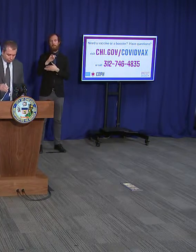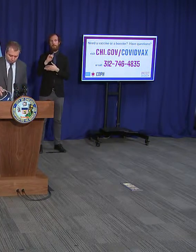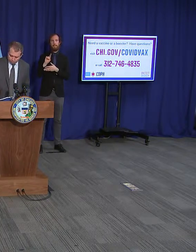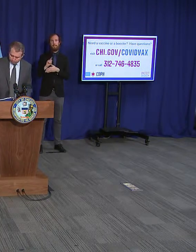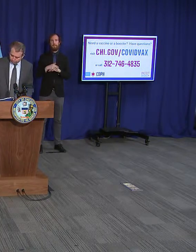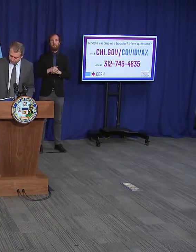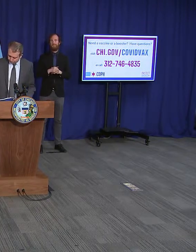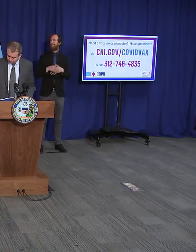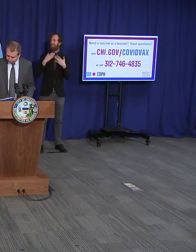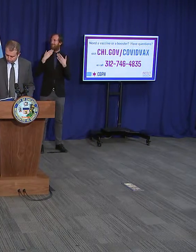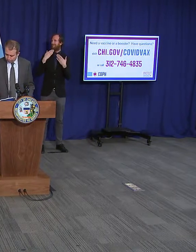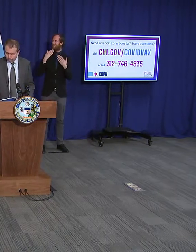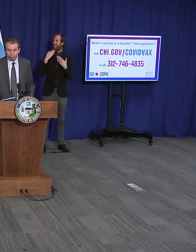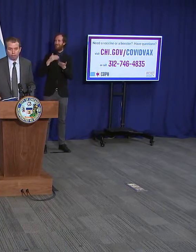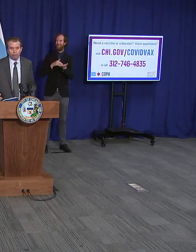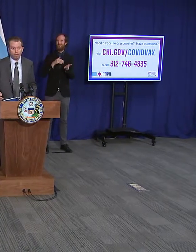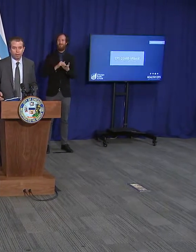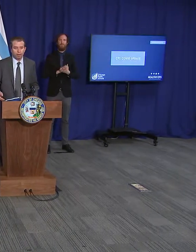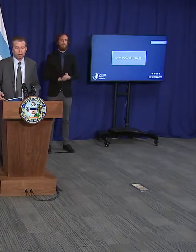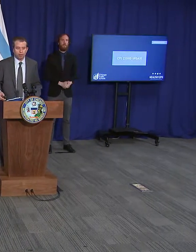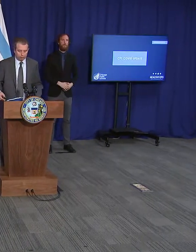Thank you, Dr. Arwady.